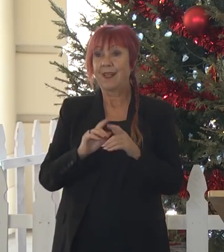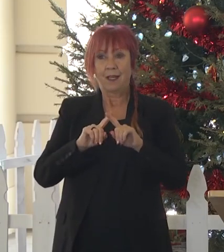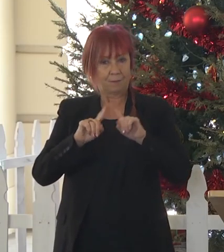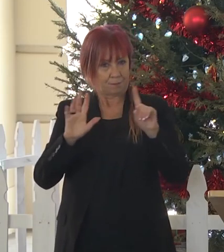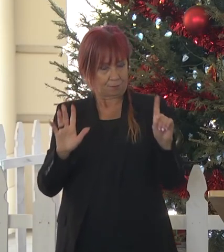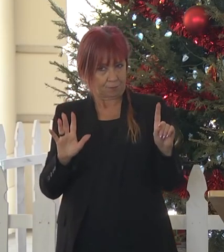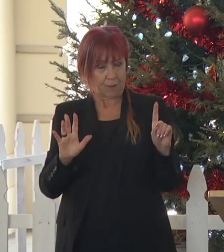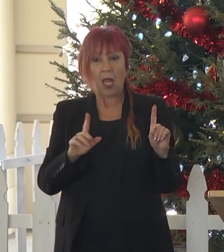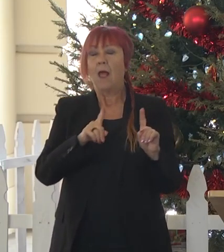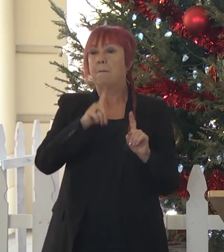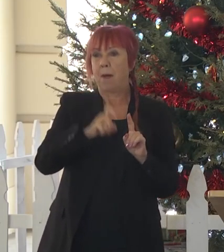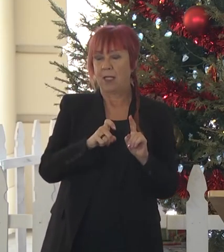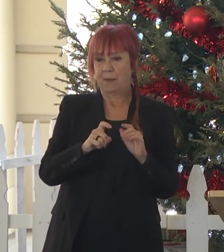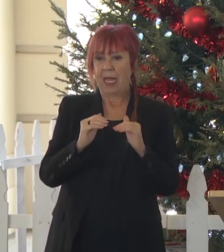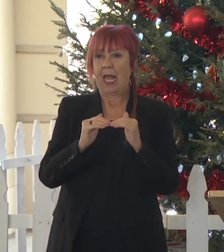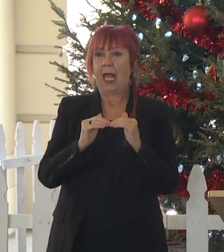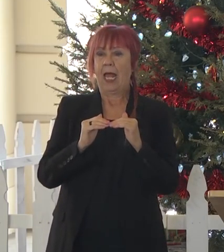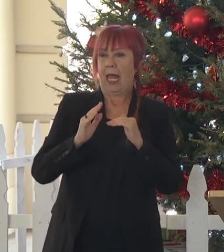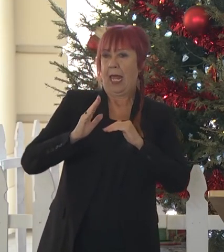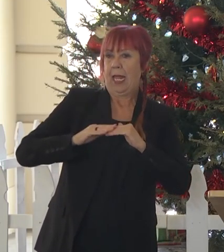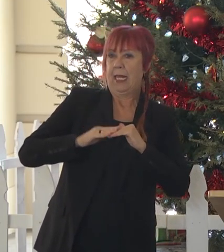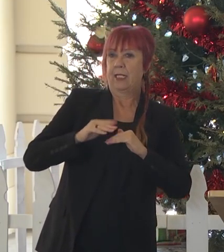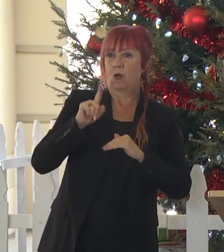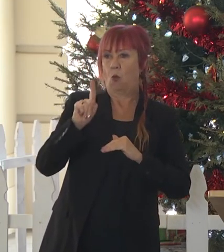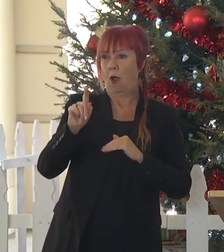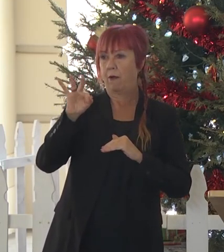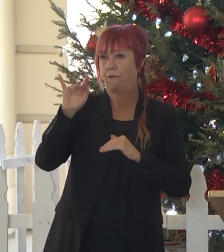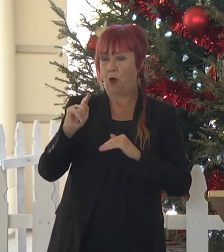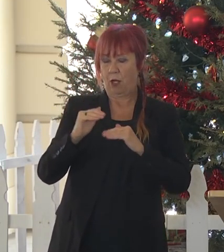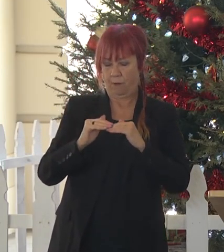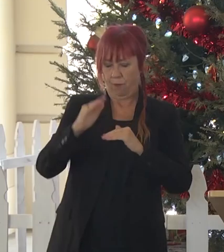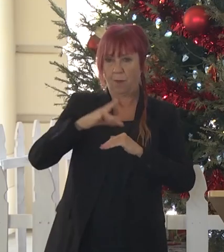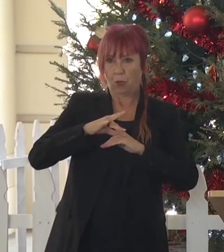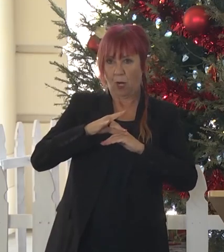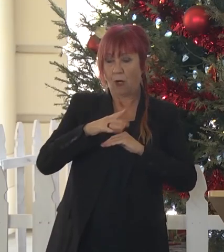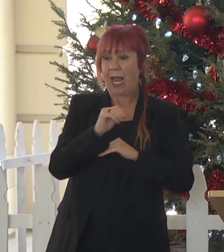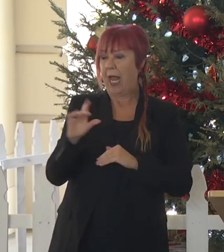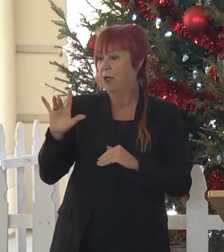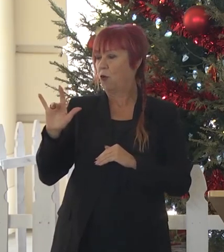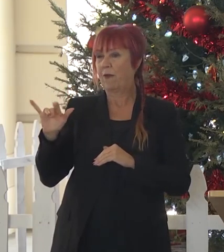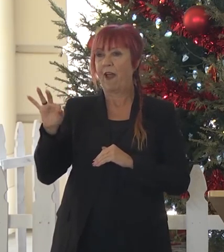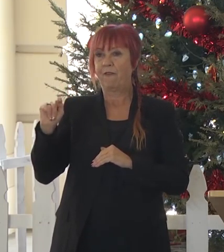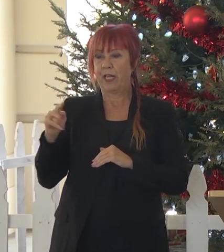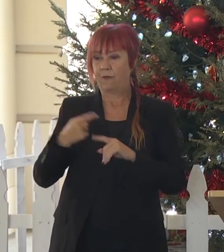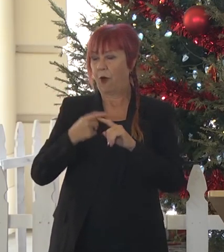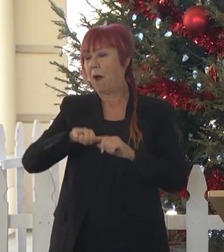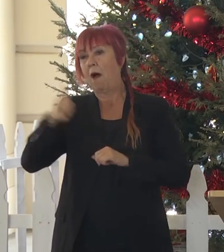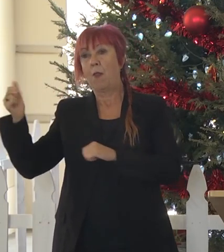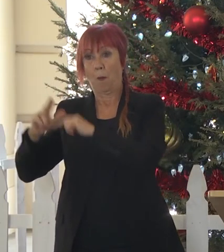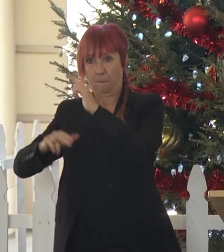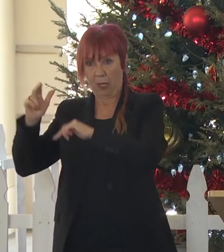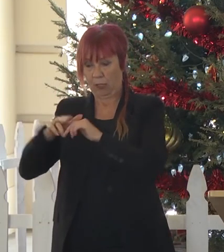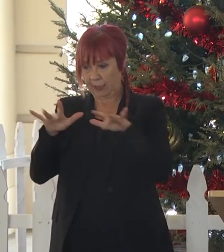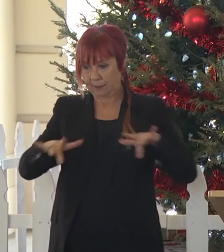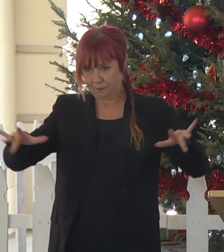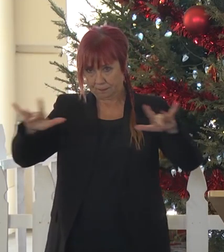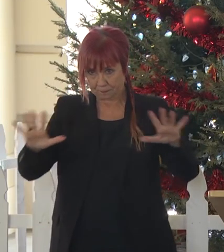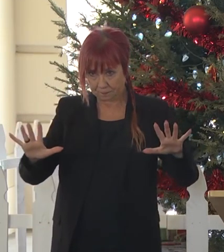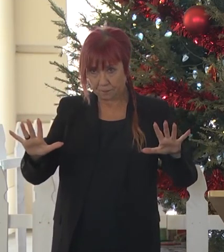However, they must be at least 1 foot off the ground and at least 25 feet away from any buildings. You're